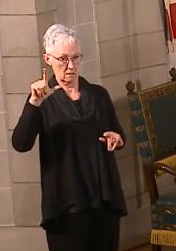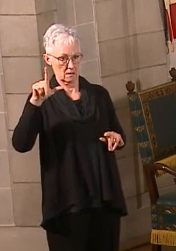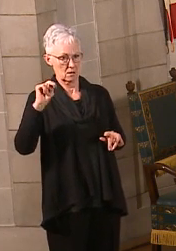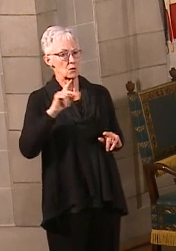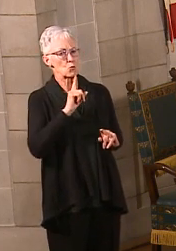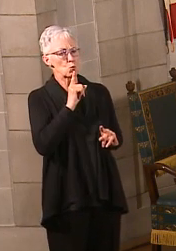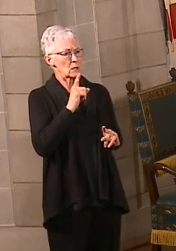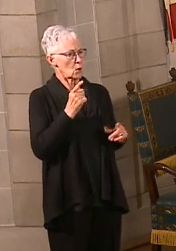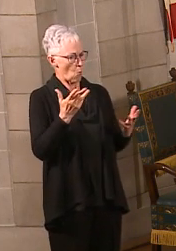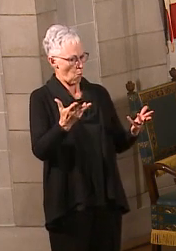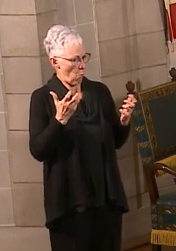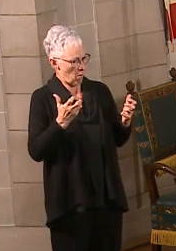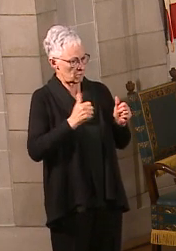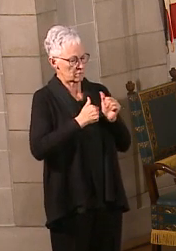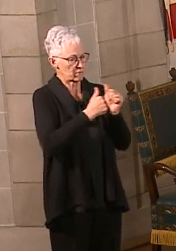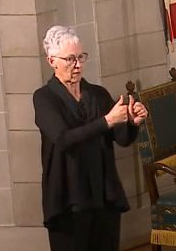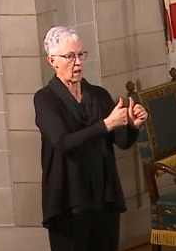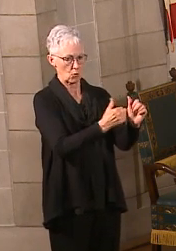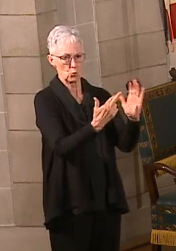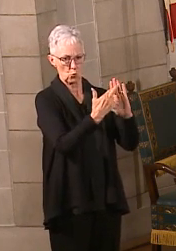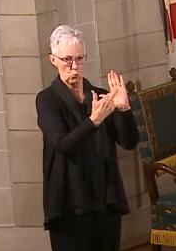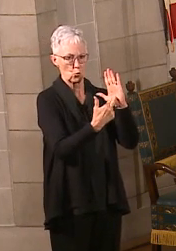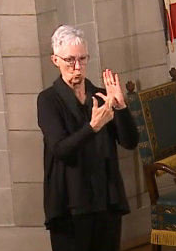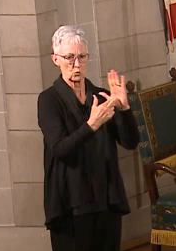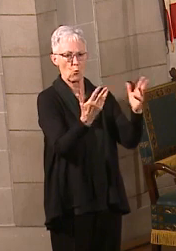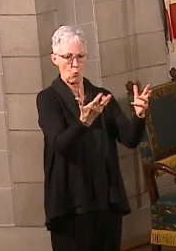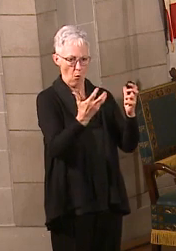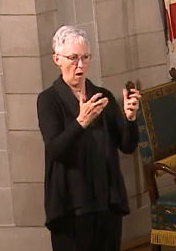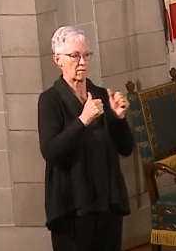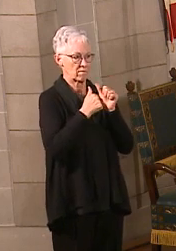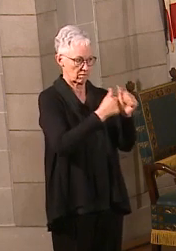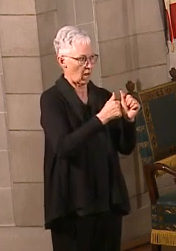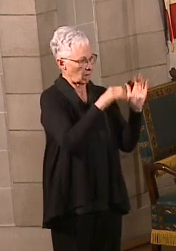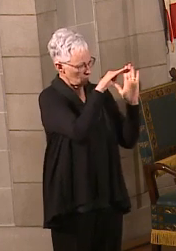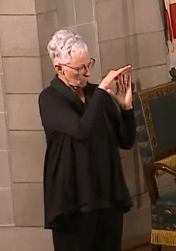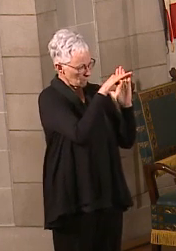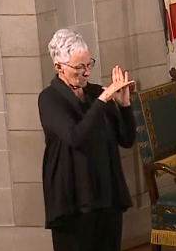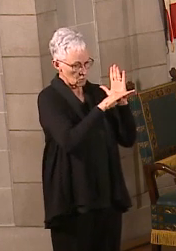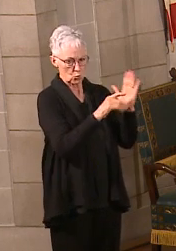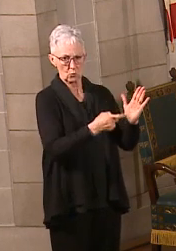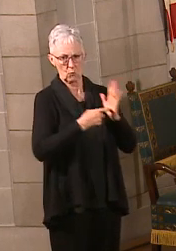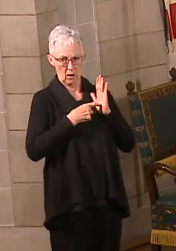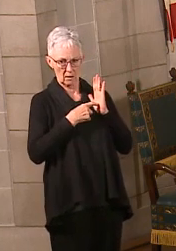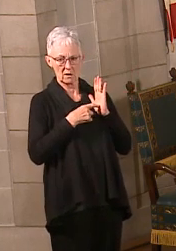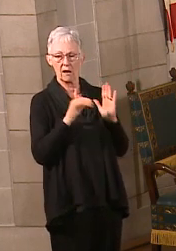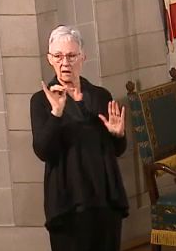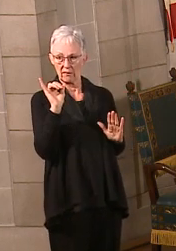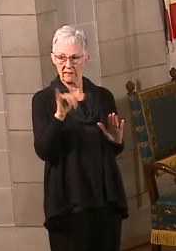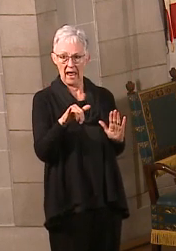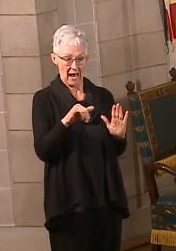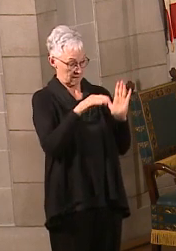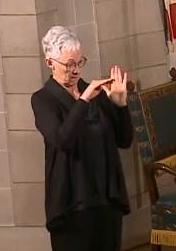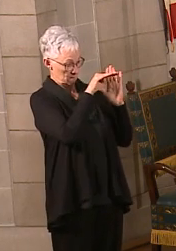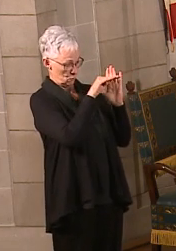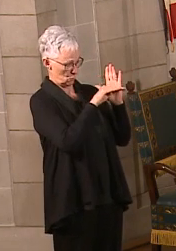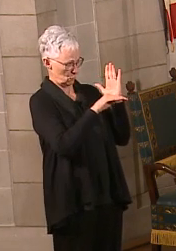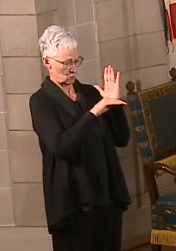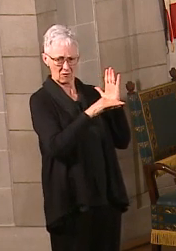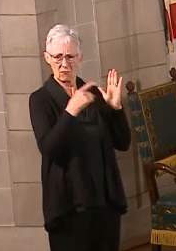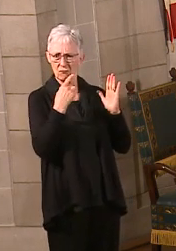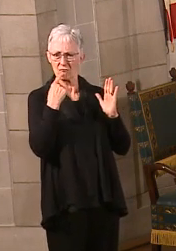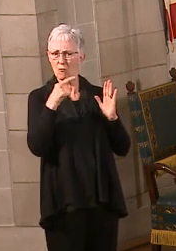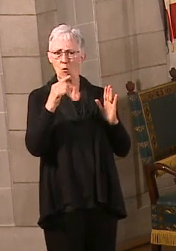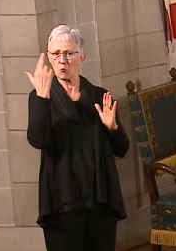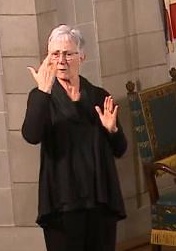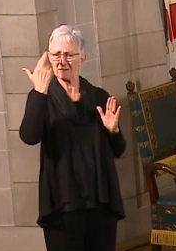that the governor is implementing today, which are so important as part of our evolution in our work to protect the health and safety of all